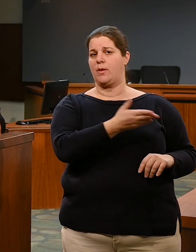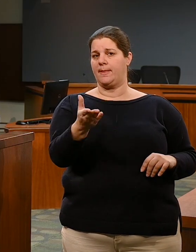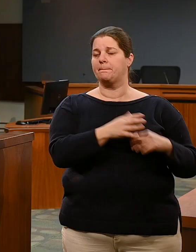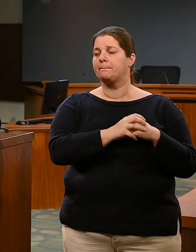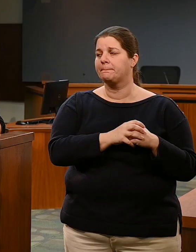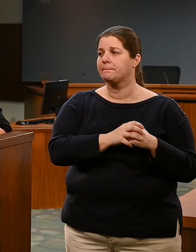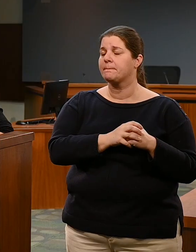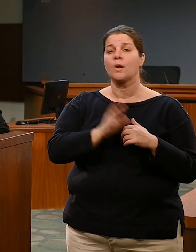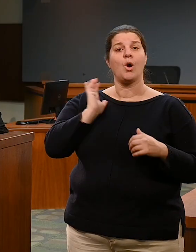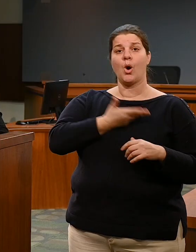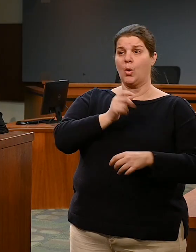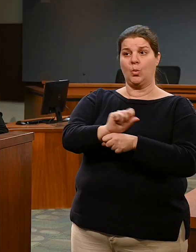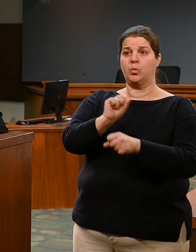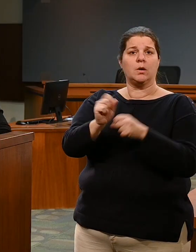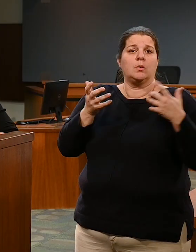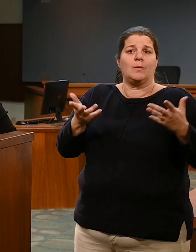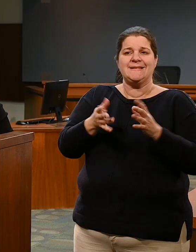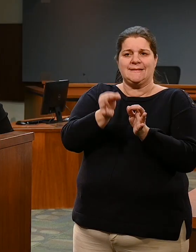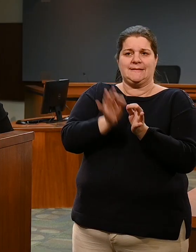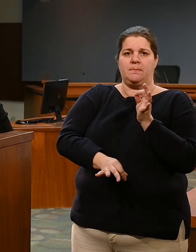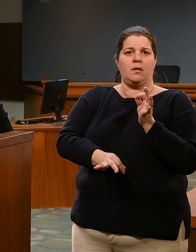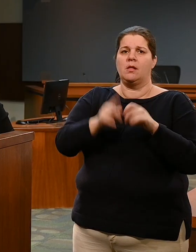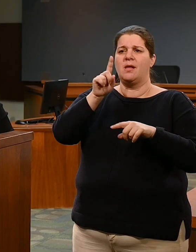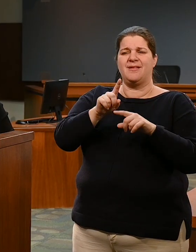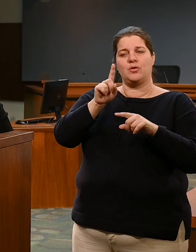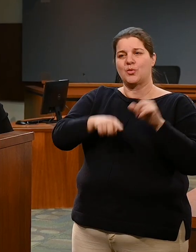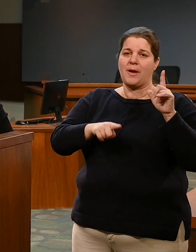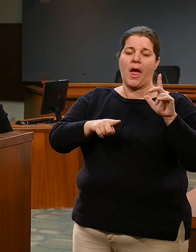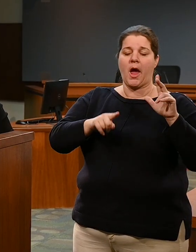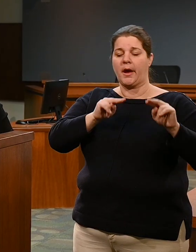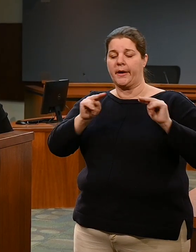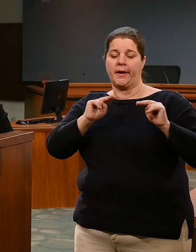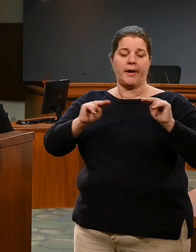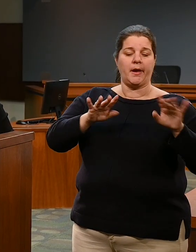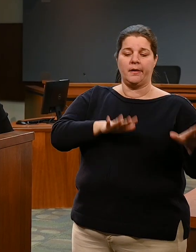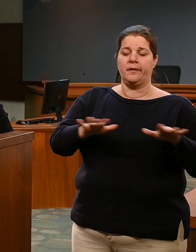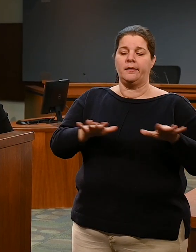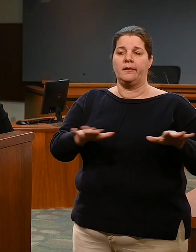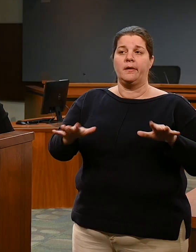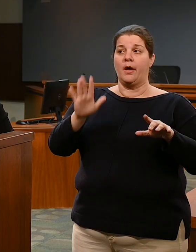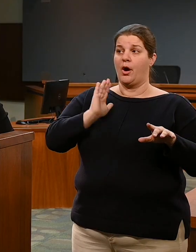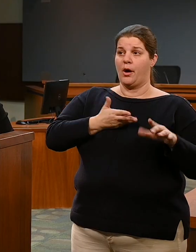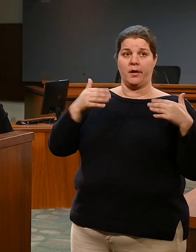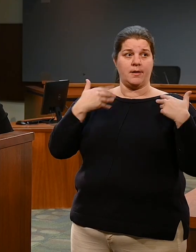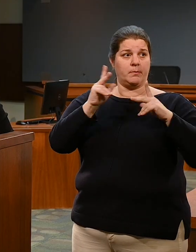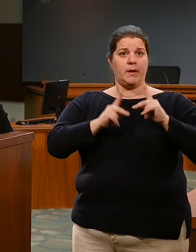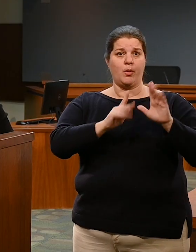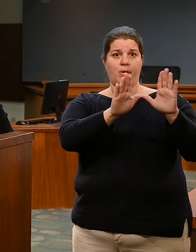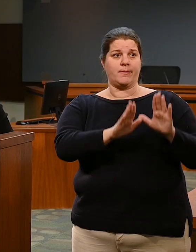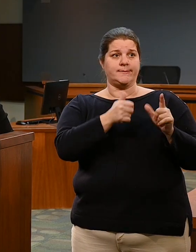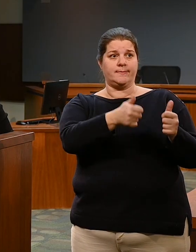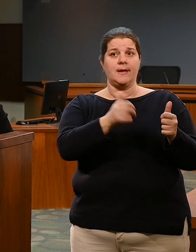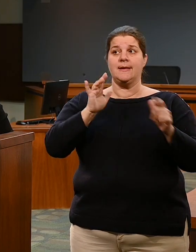work is simple and uncompromising. Our young people are not broken. The systems responding to them are. This report centers the